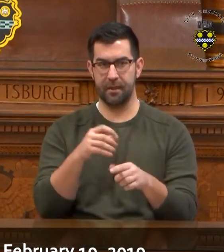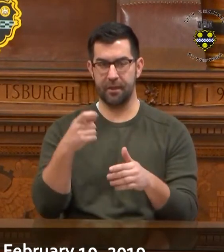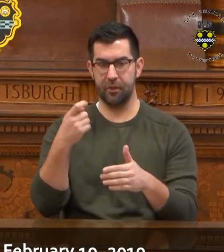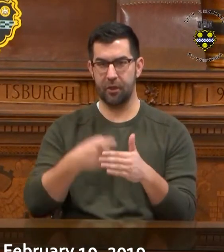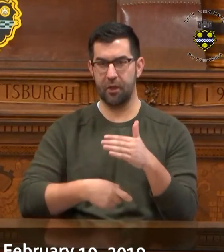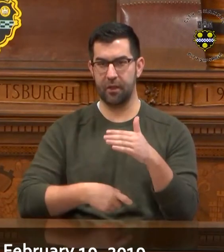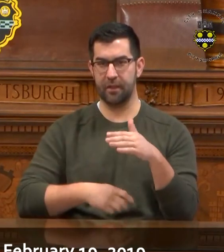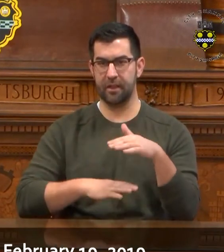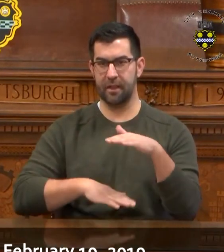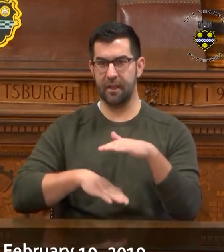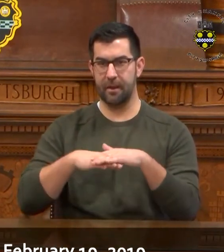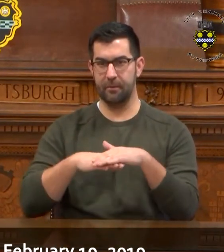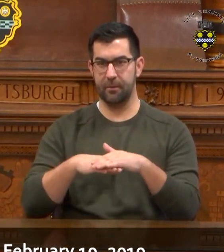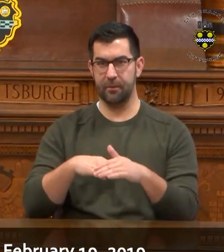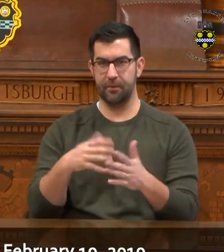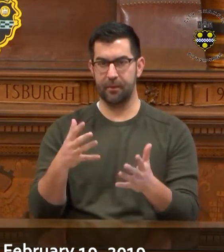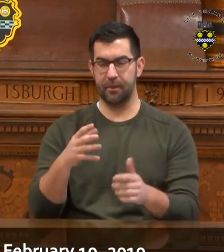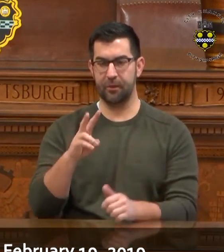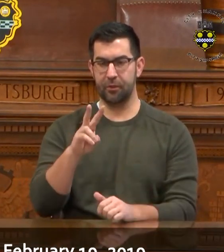expenditures not to exceed